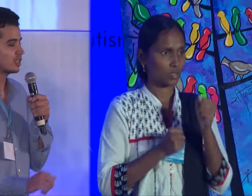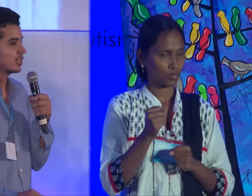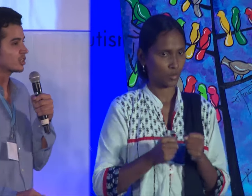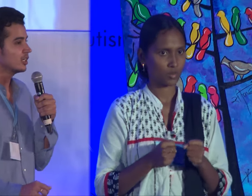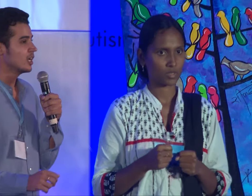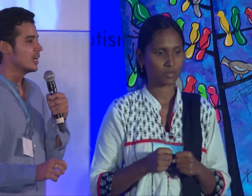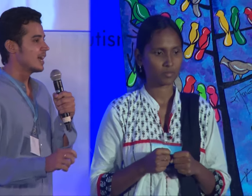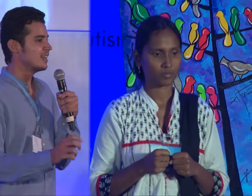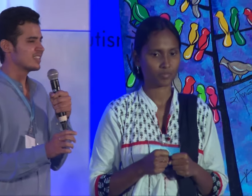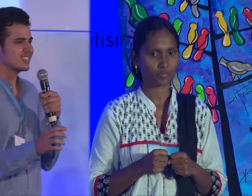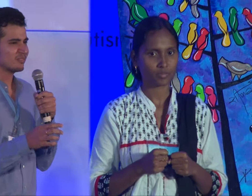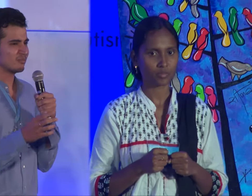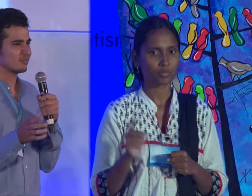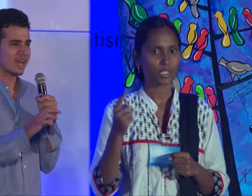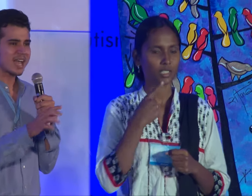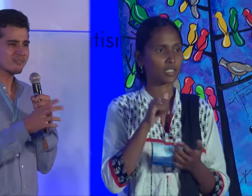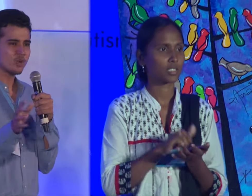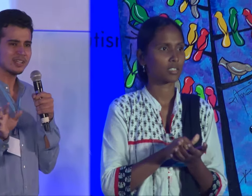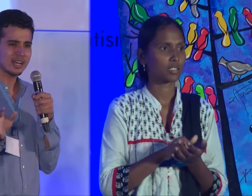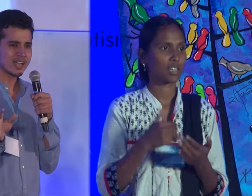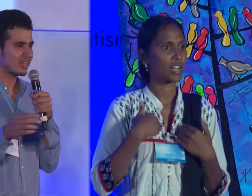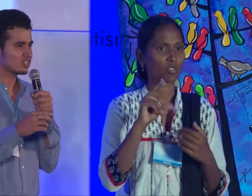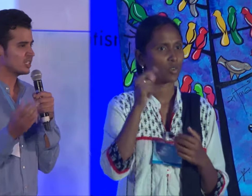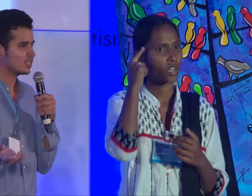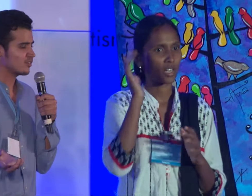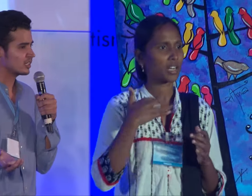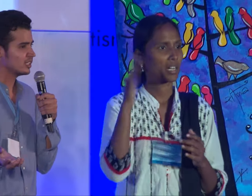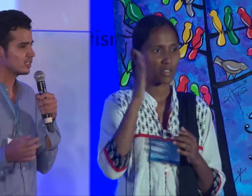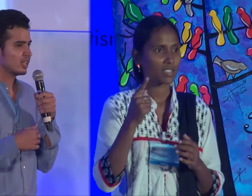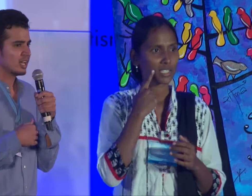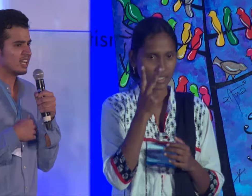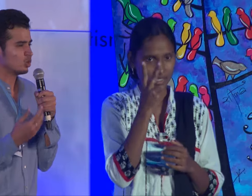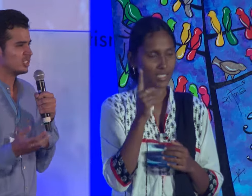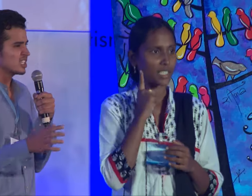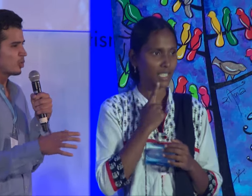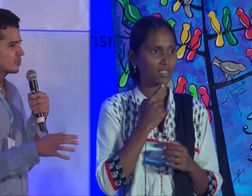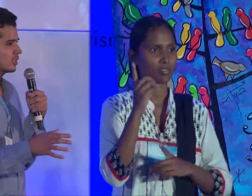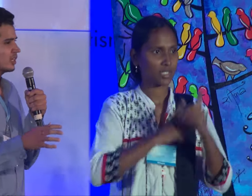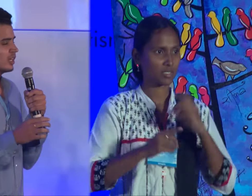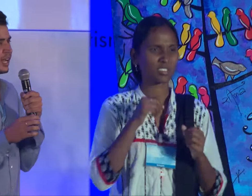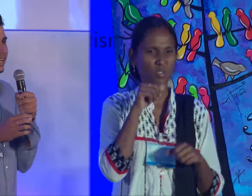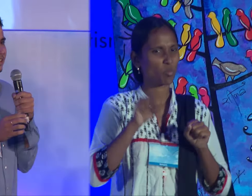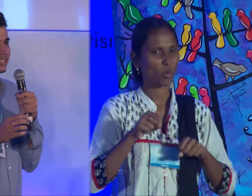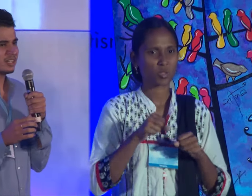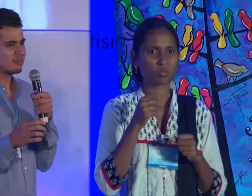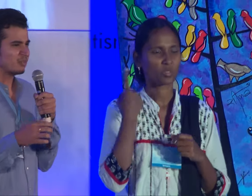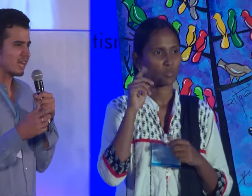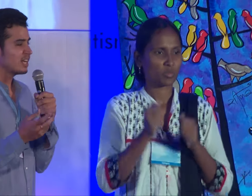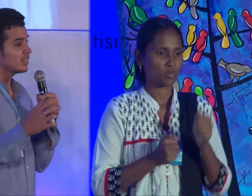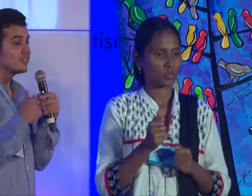or nationals in the country. And he says that, I have no idea, I have never seen a deaf athlete, and I don't think that's possible.